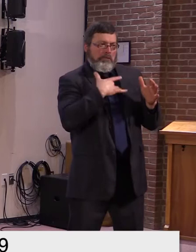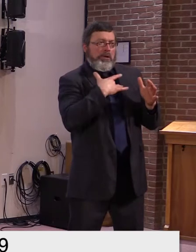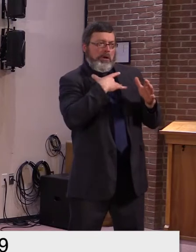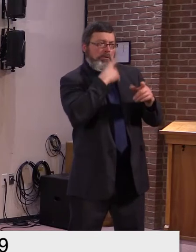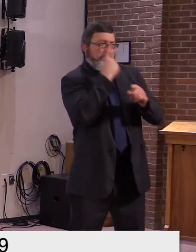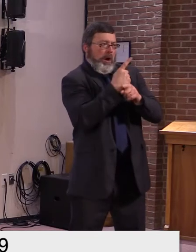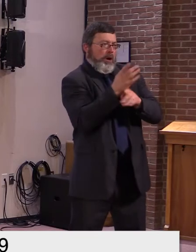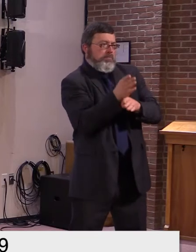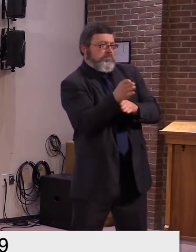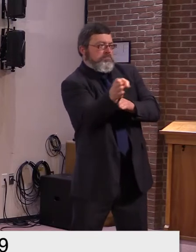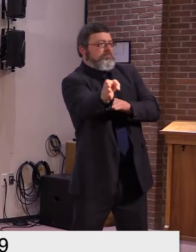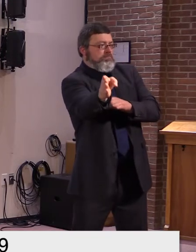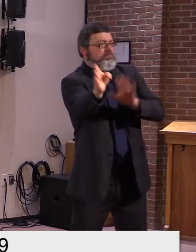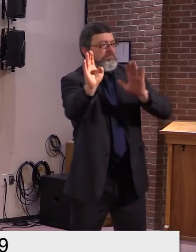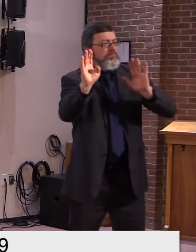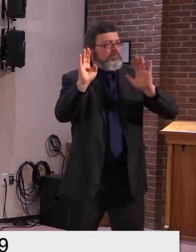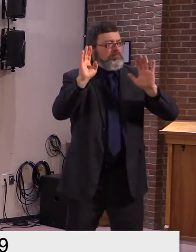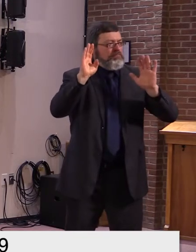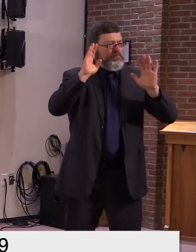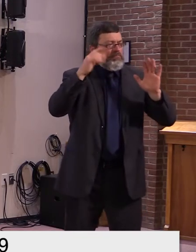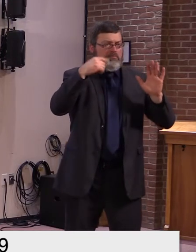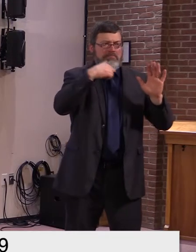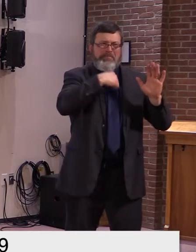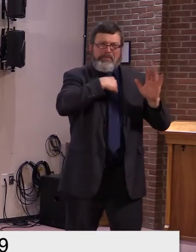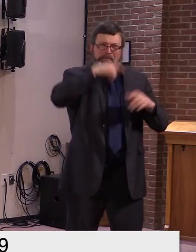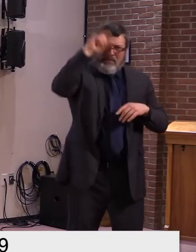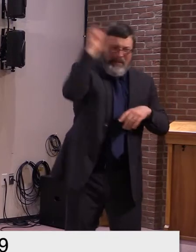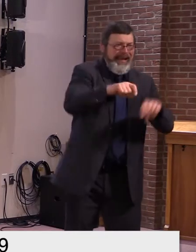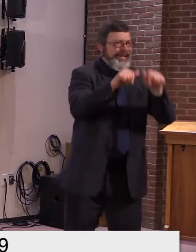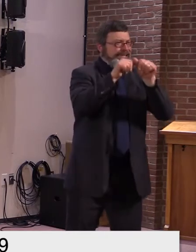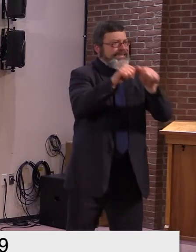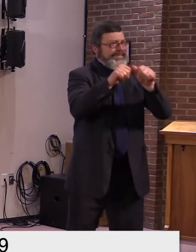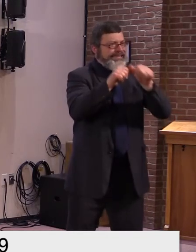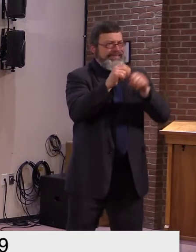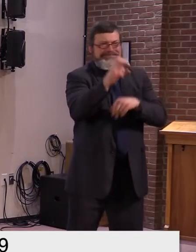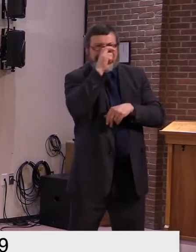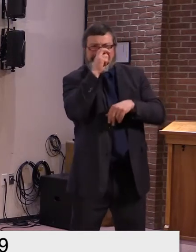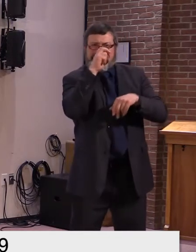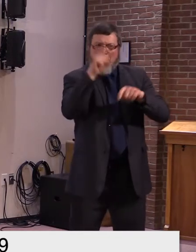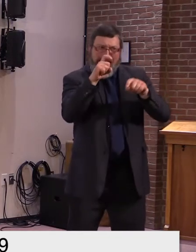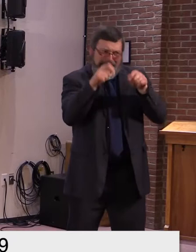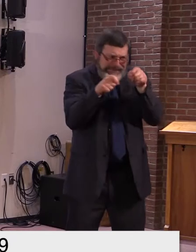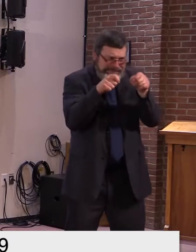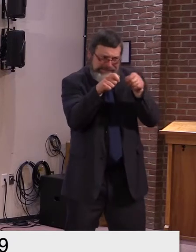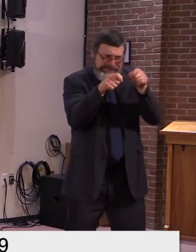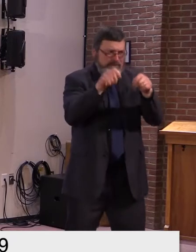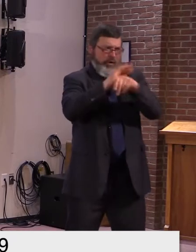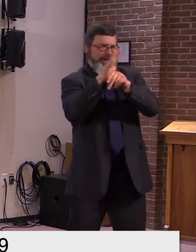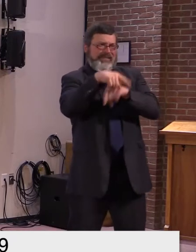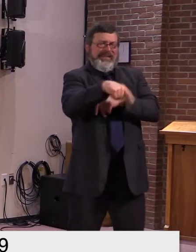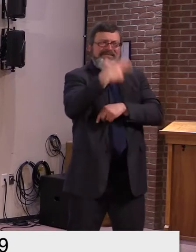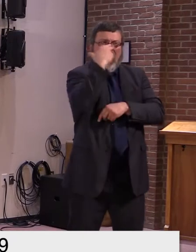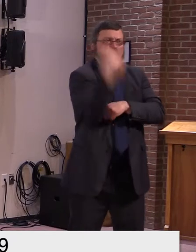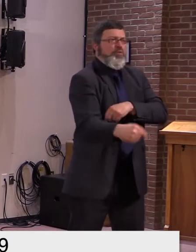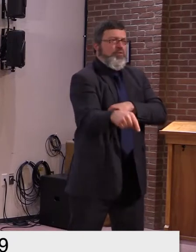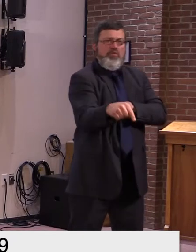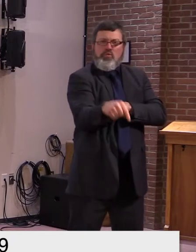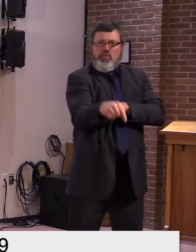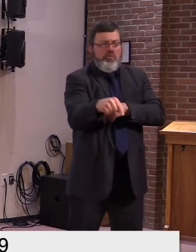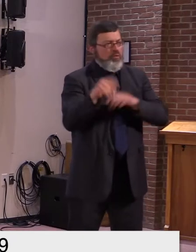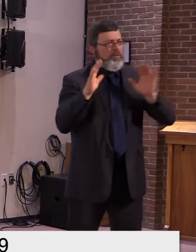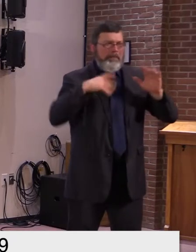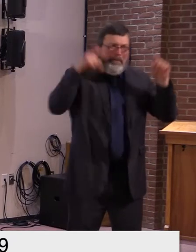if we remain smart. And again, all other mitigation measures,